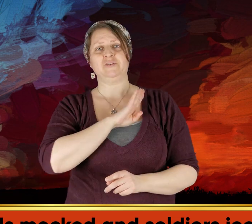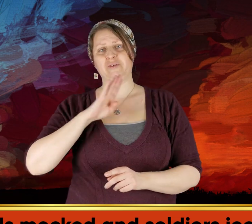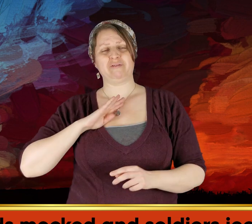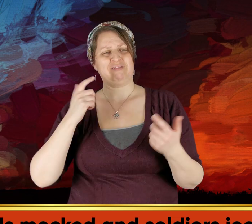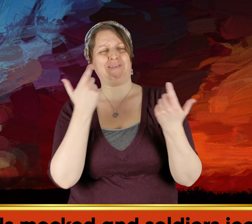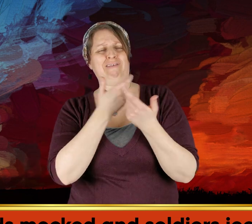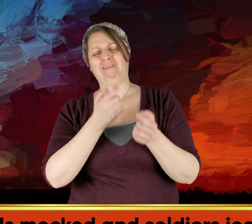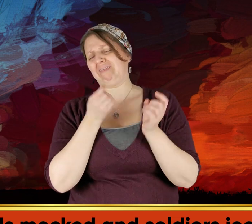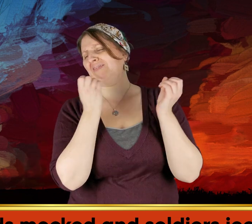cheered